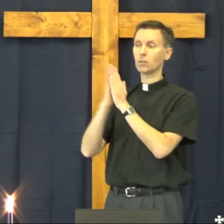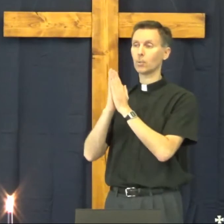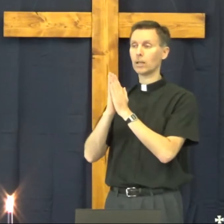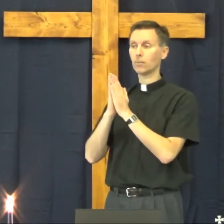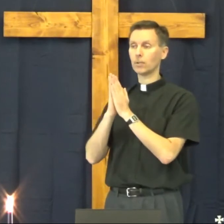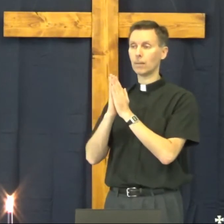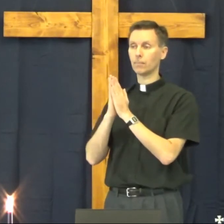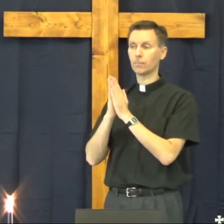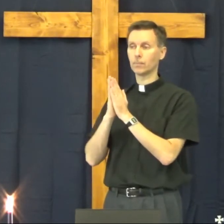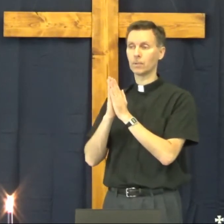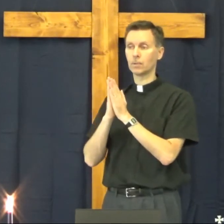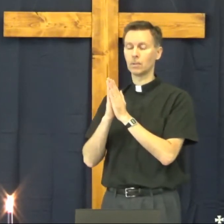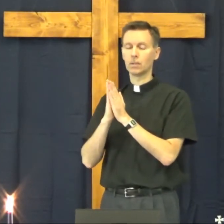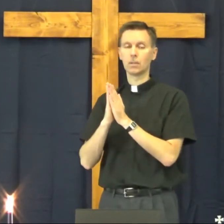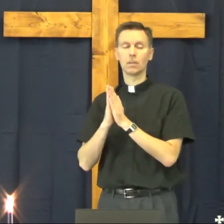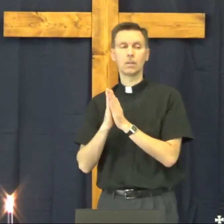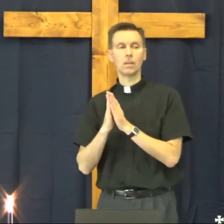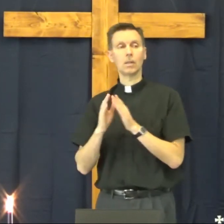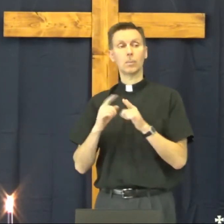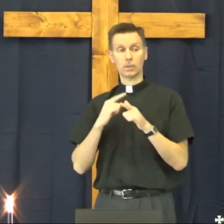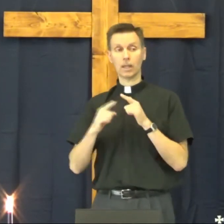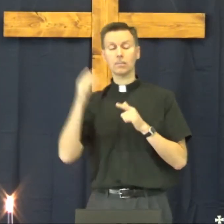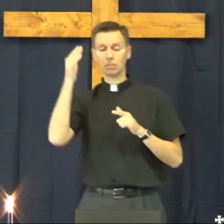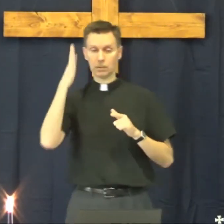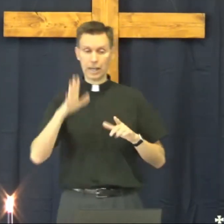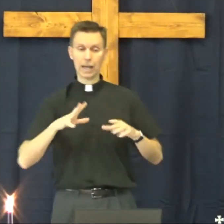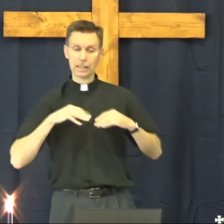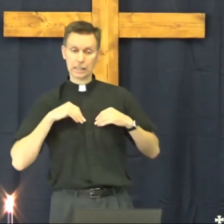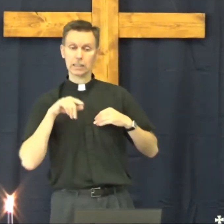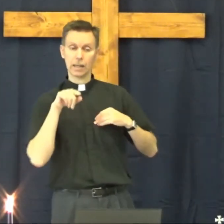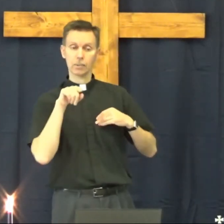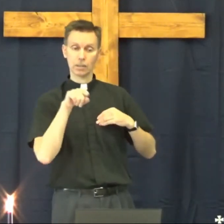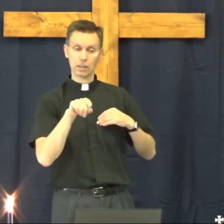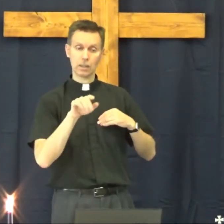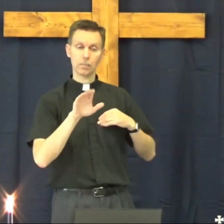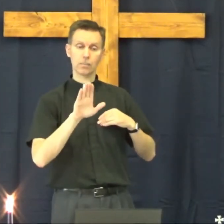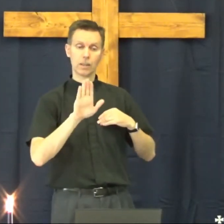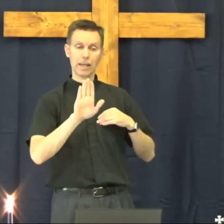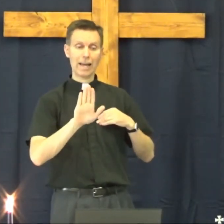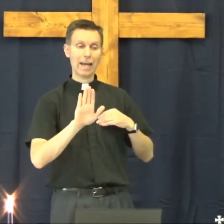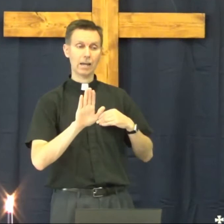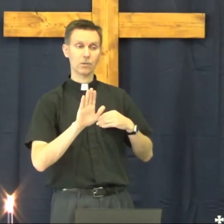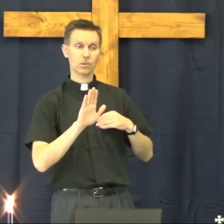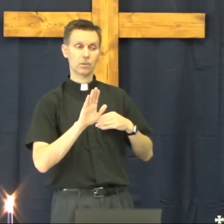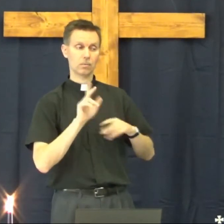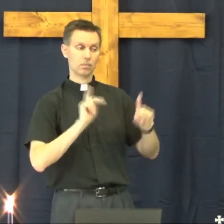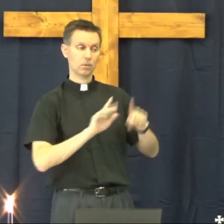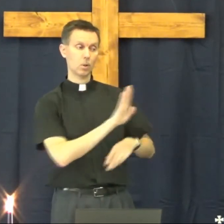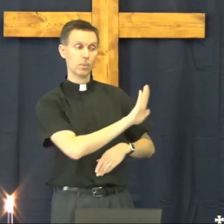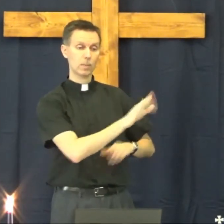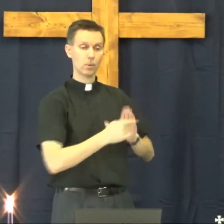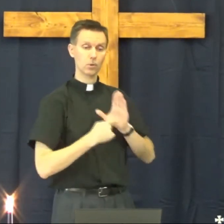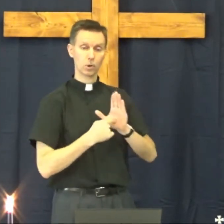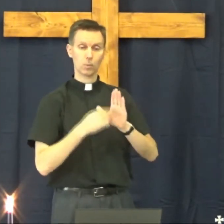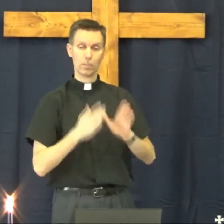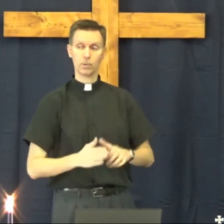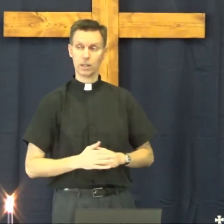pray for them. But then God accepted him as the people's